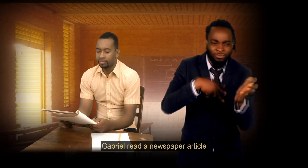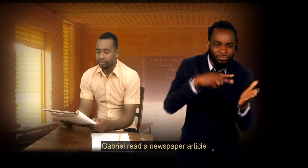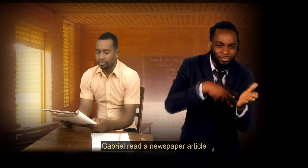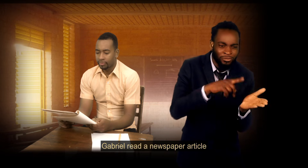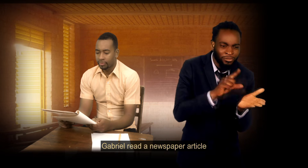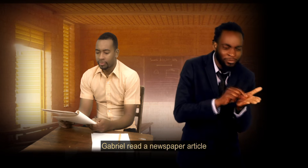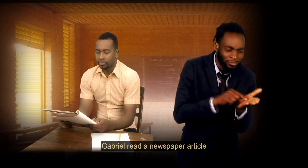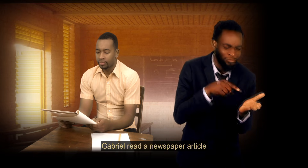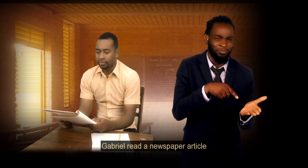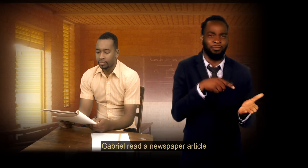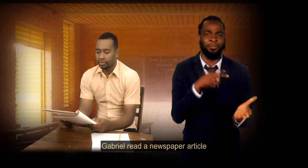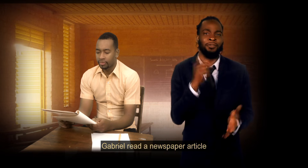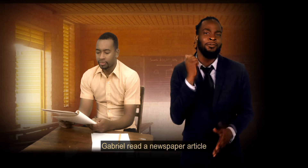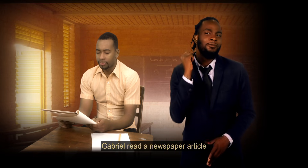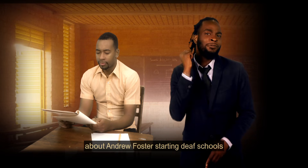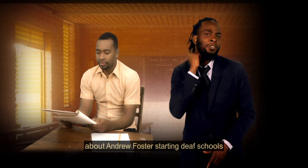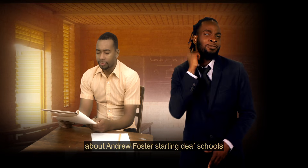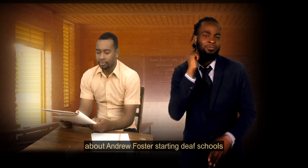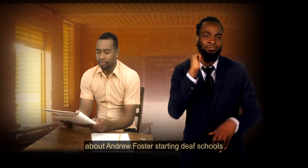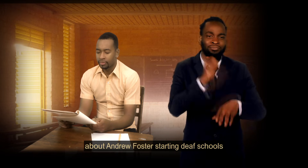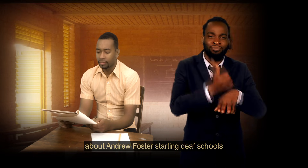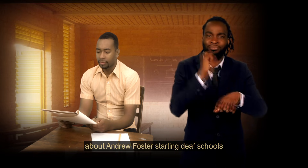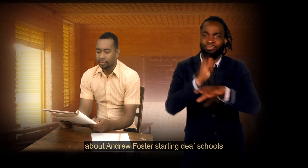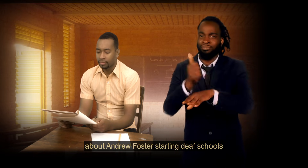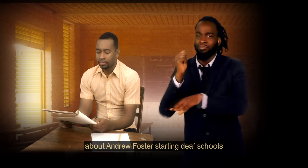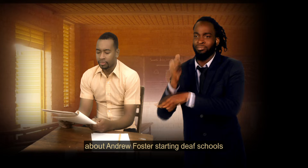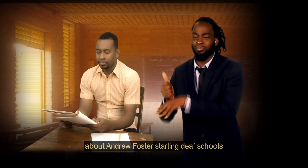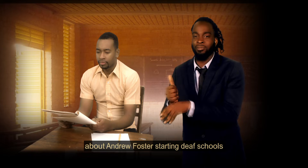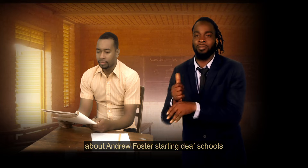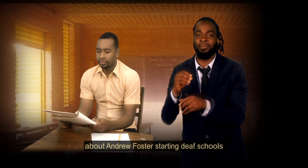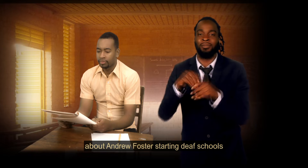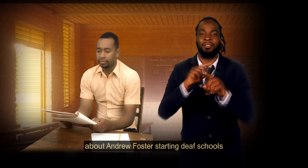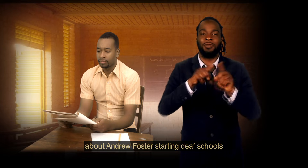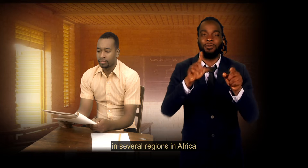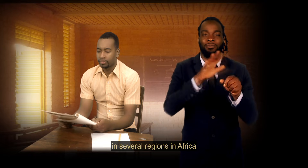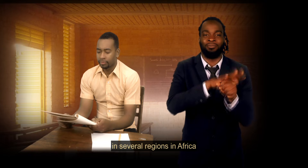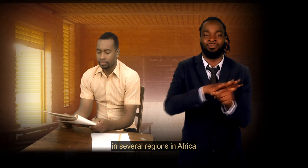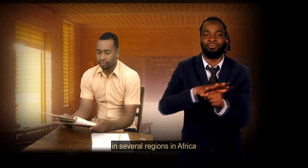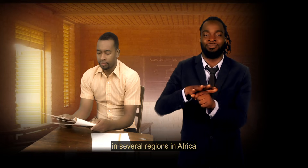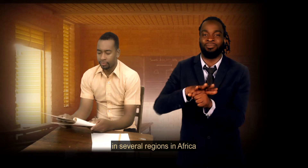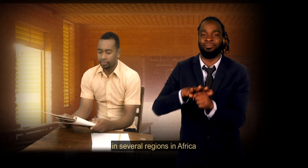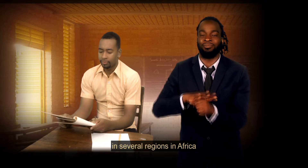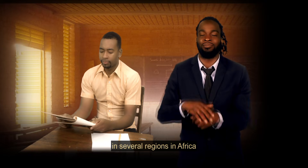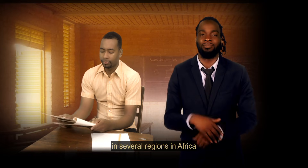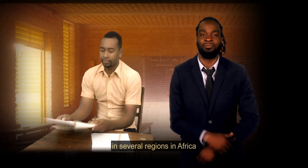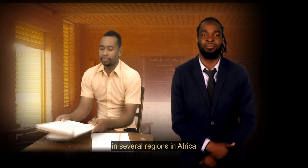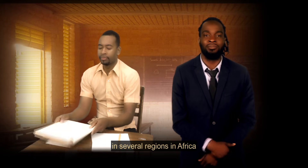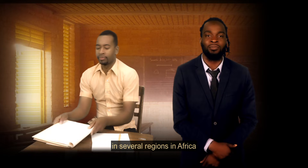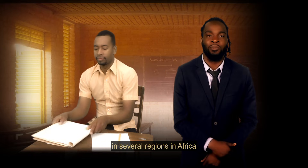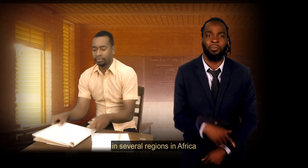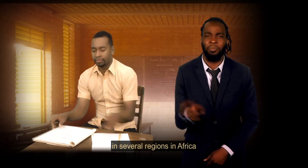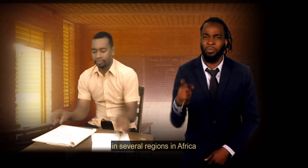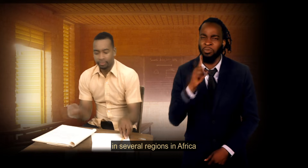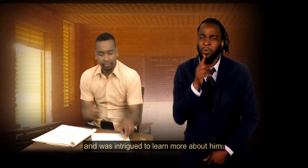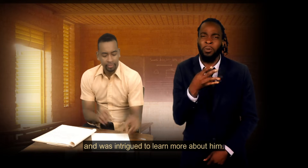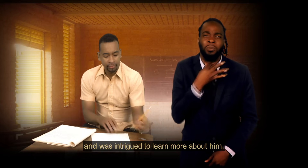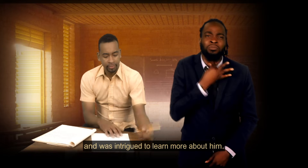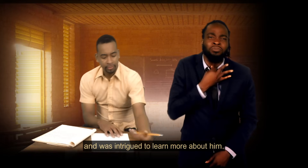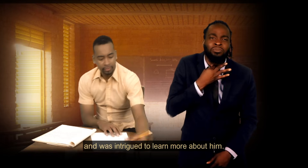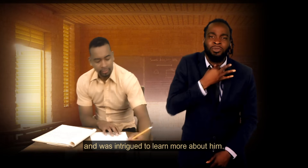Gabriel read a newspaper article about Andrew Foster starting deaf schools in several regions in Africa and was intrigued to learn